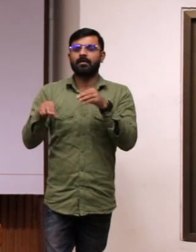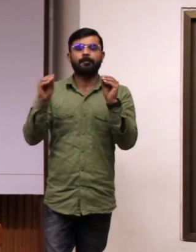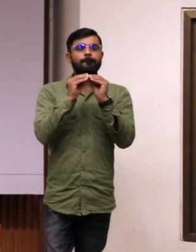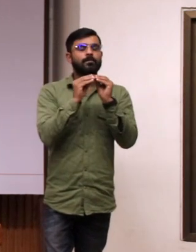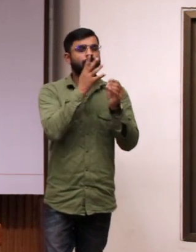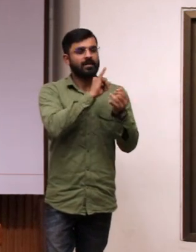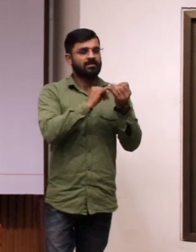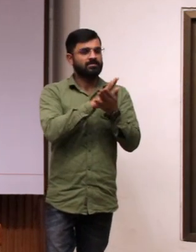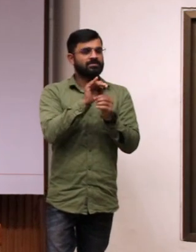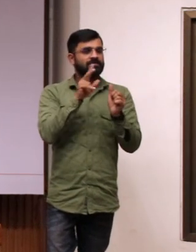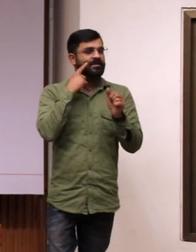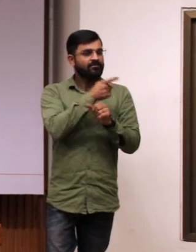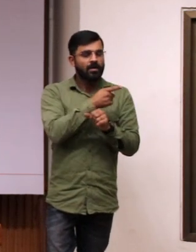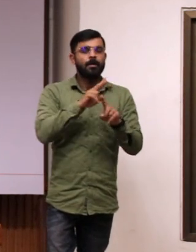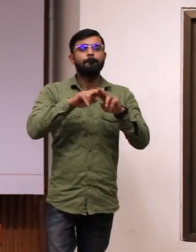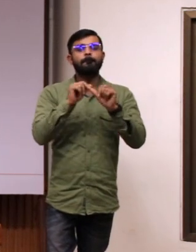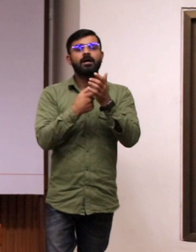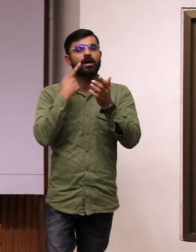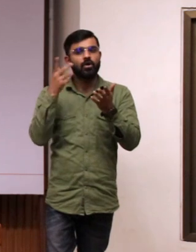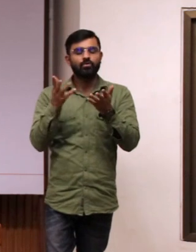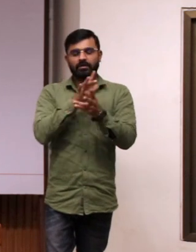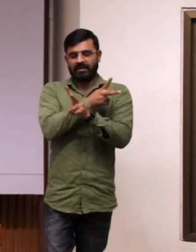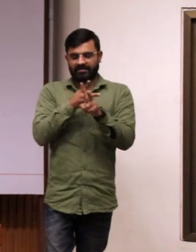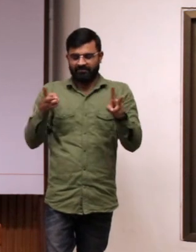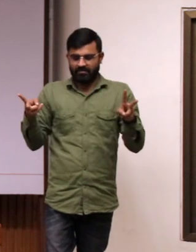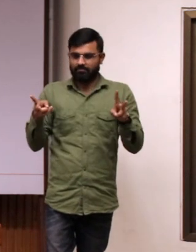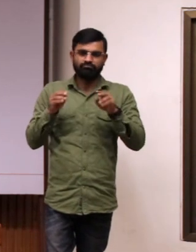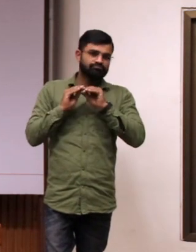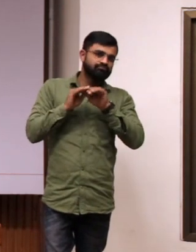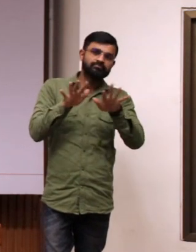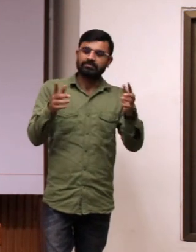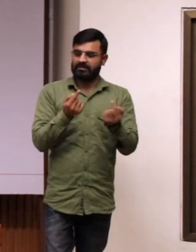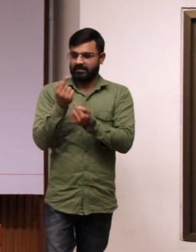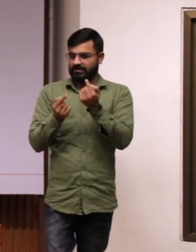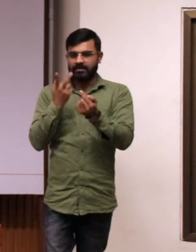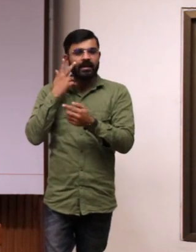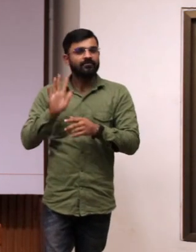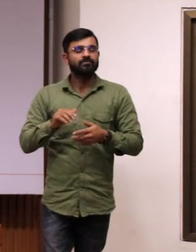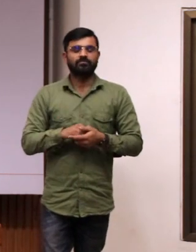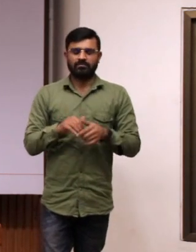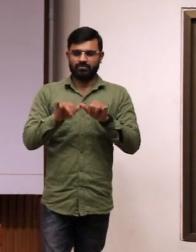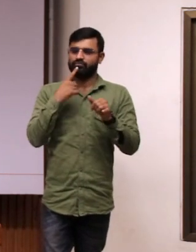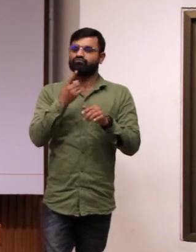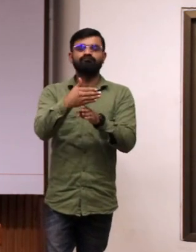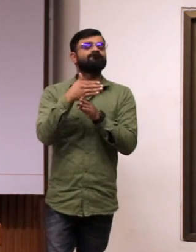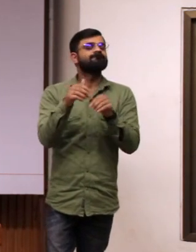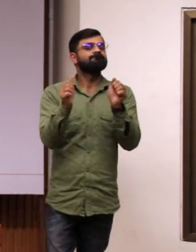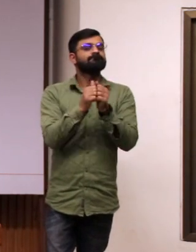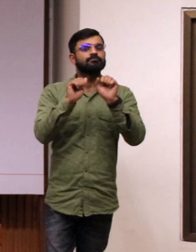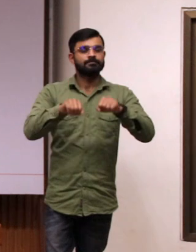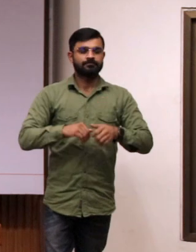Siva, Legastomia pariflora, Butia monosperma, they are spreading into the grassland. Because one thing I'd like to share,